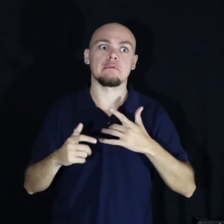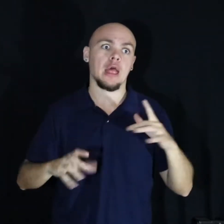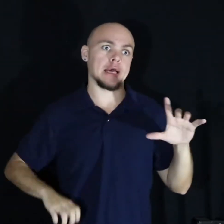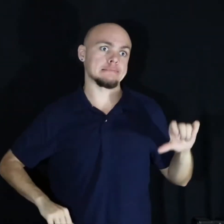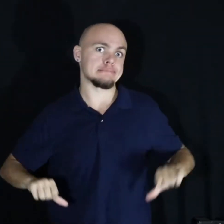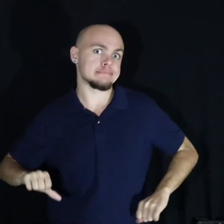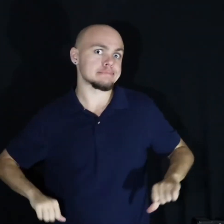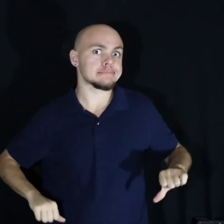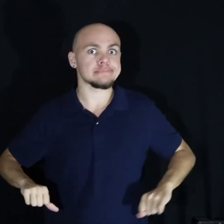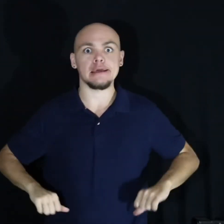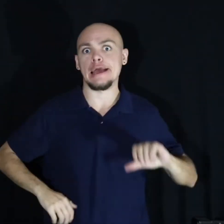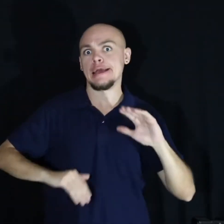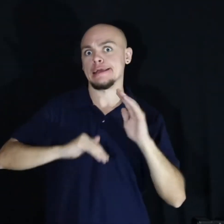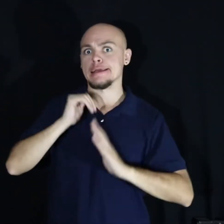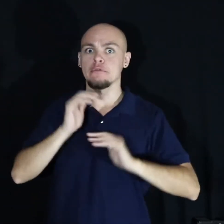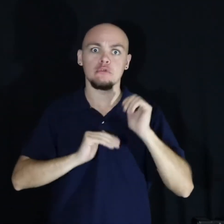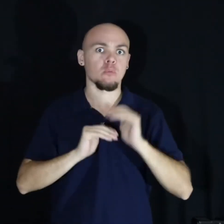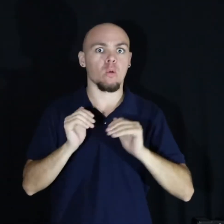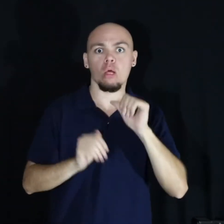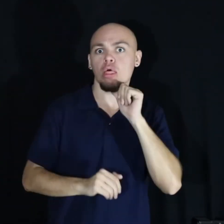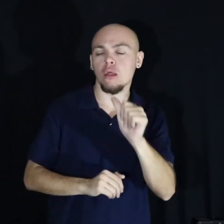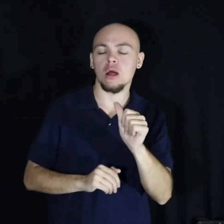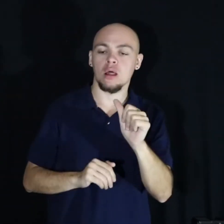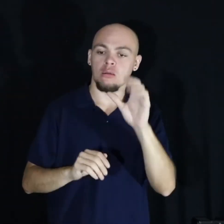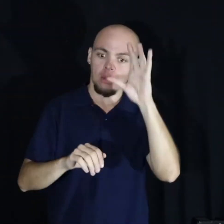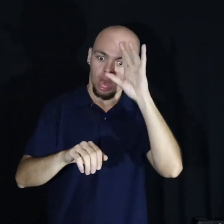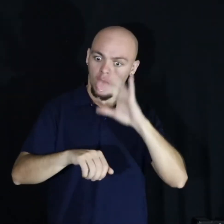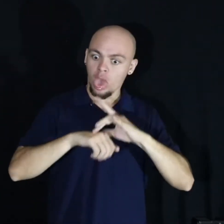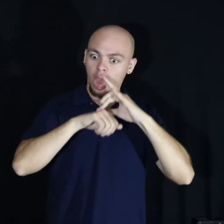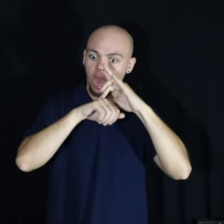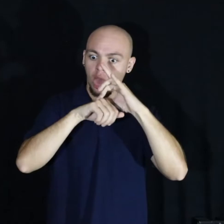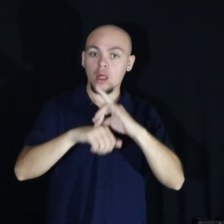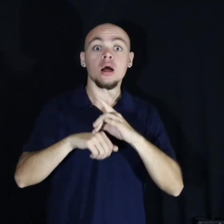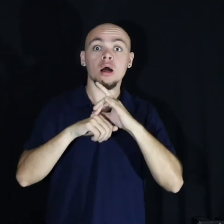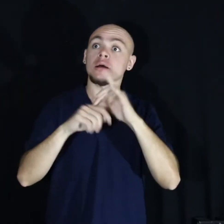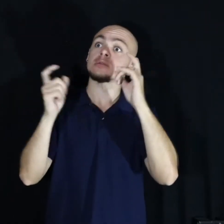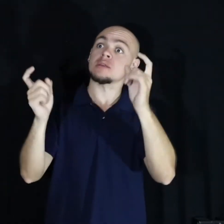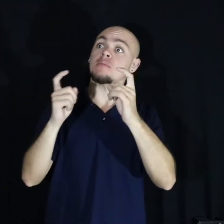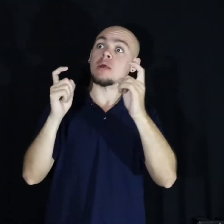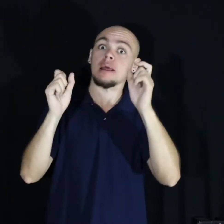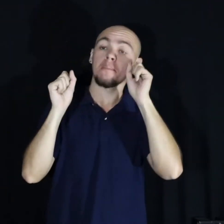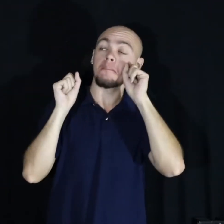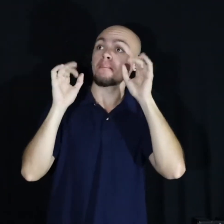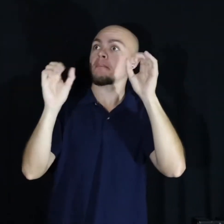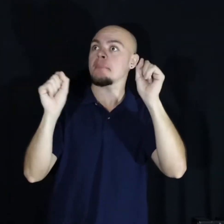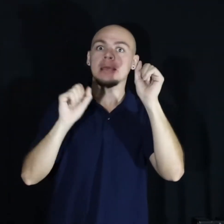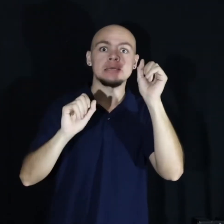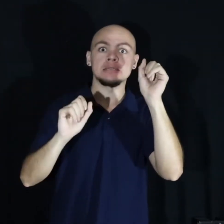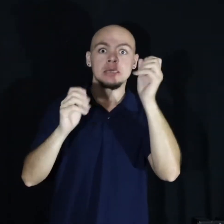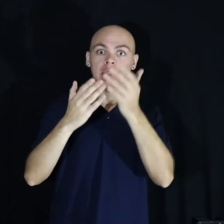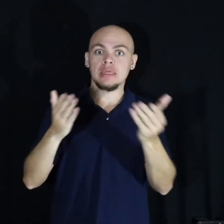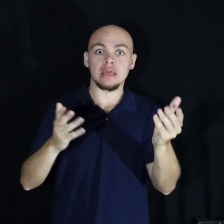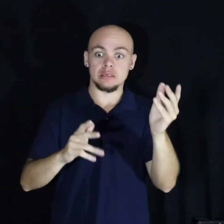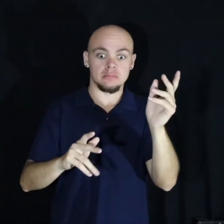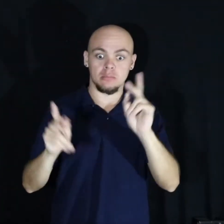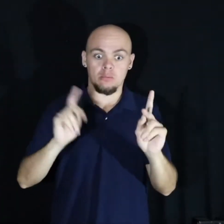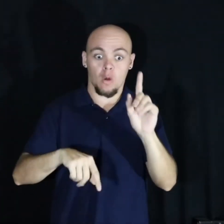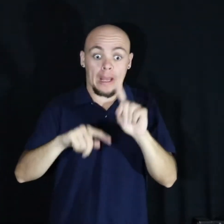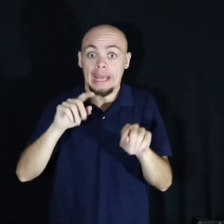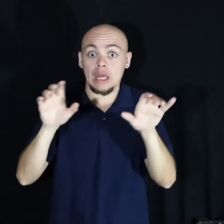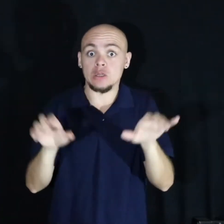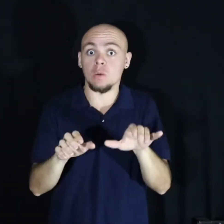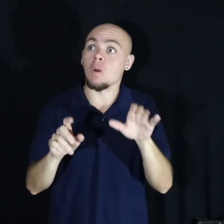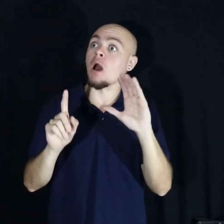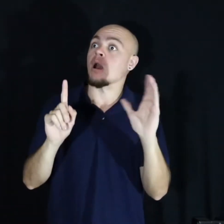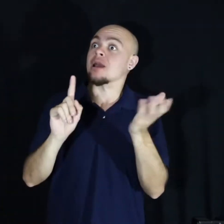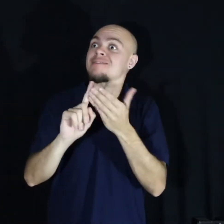with. And I worry sometimes that we spend so much time celebrating amazing things that hardly anybody can do that we've convinced ourselves that those are the only